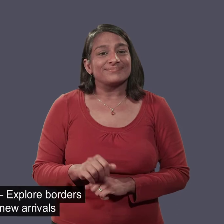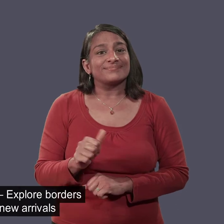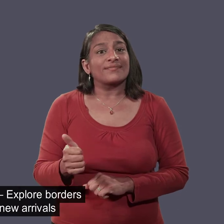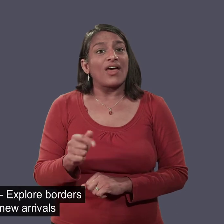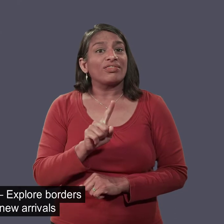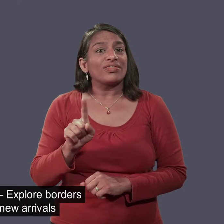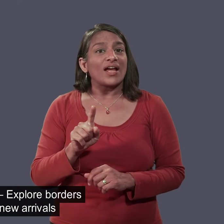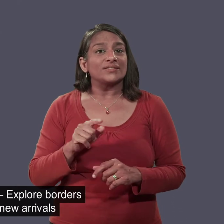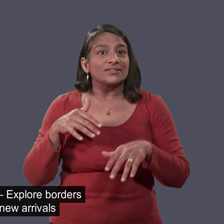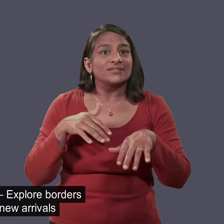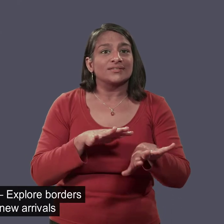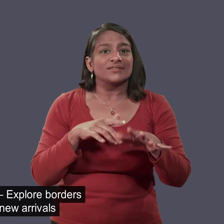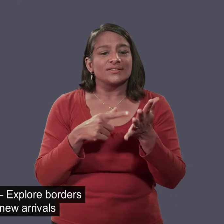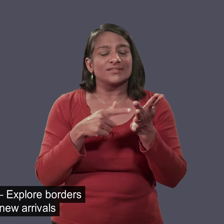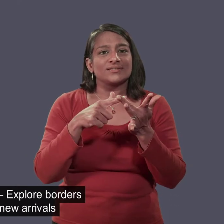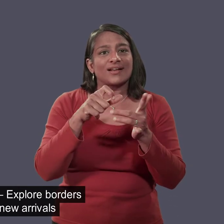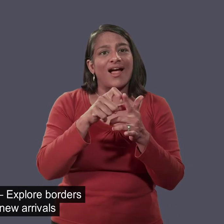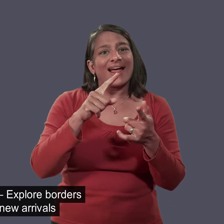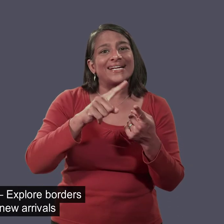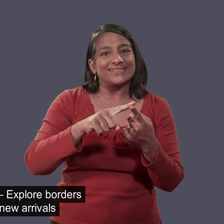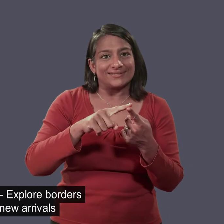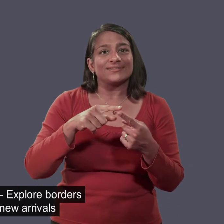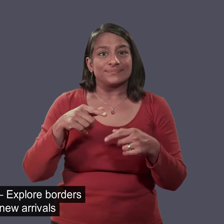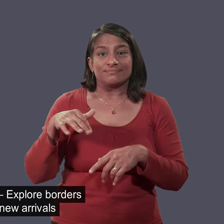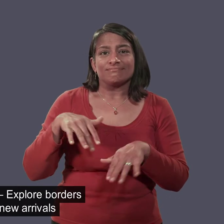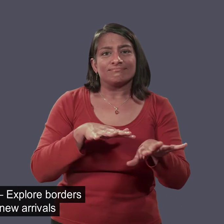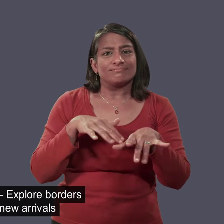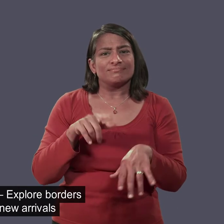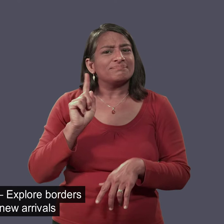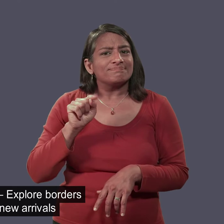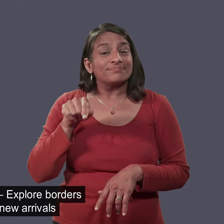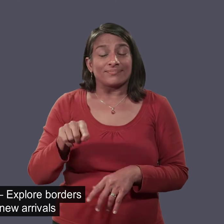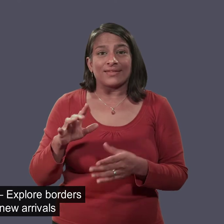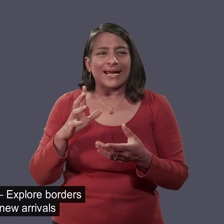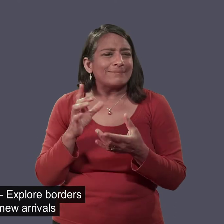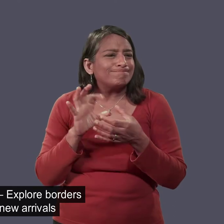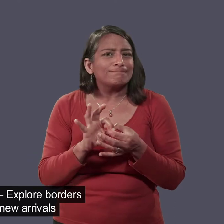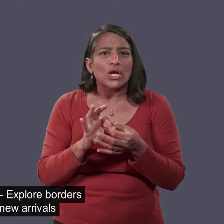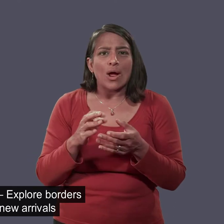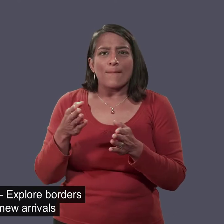The Tide. Explore borders and new arrivals in this dance theatre performance.